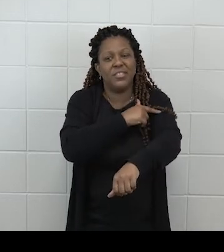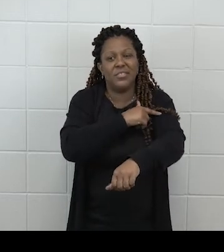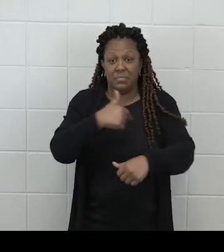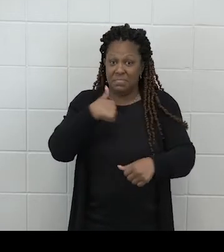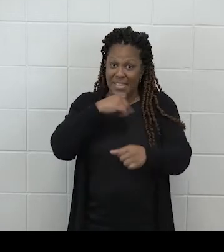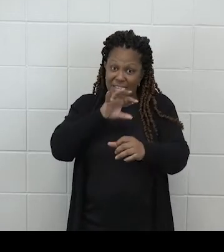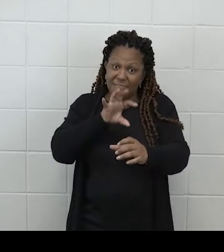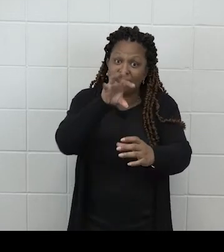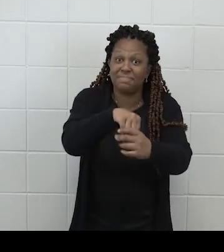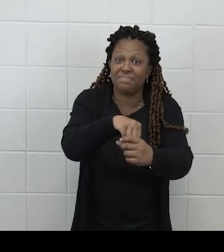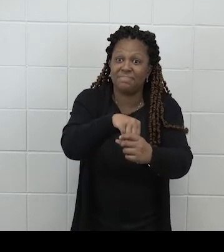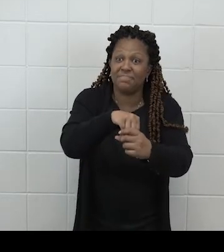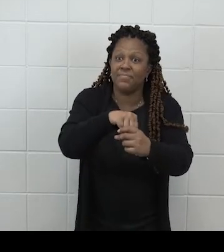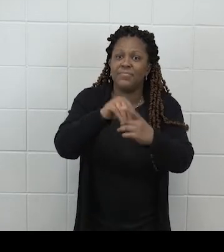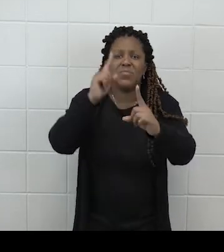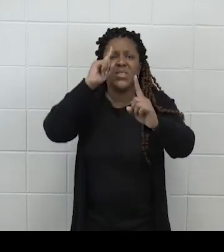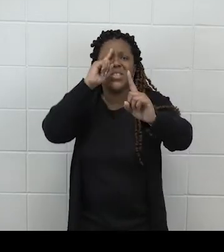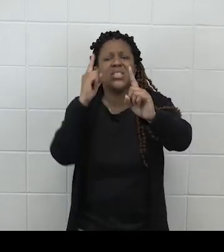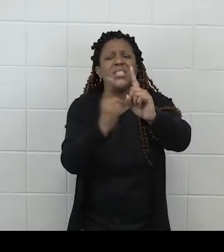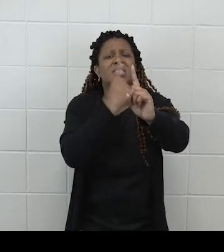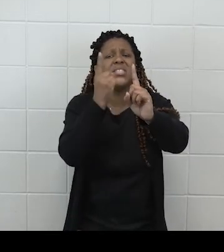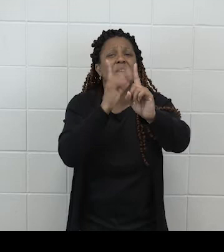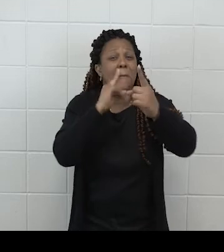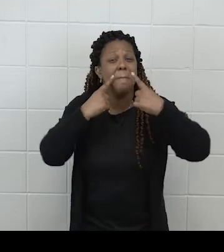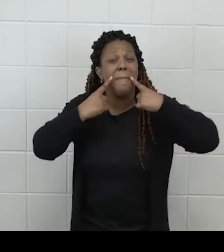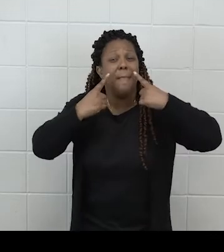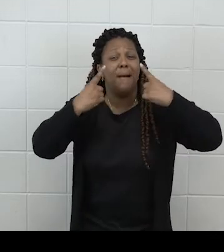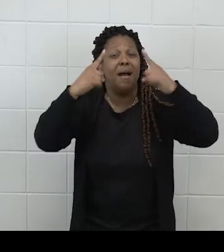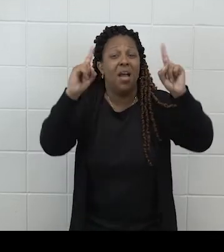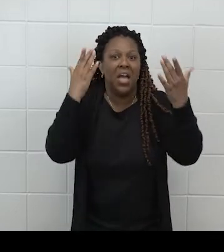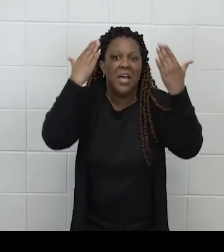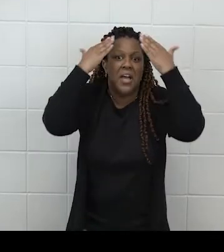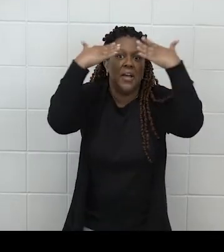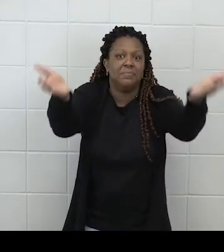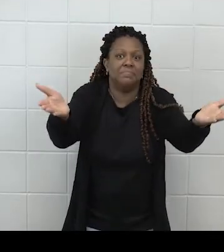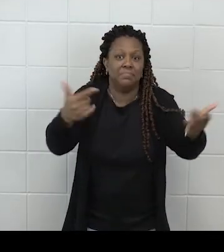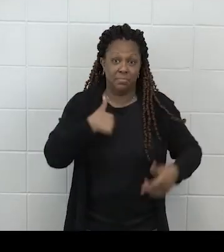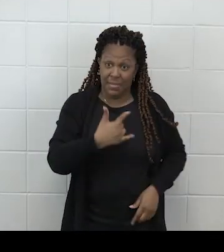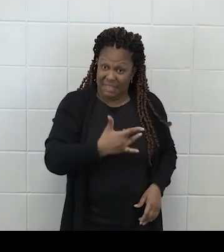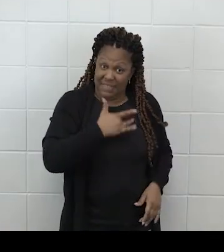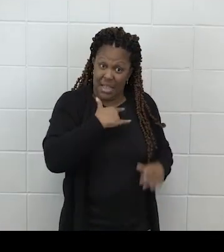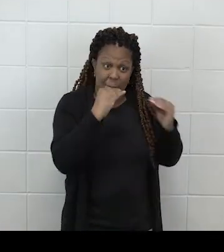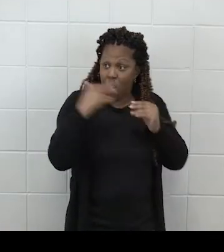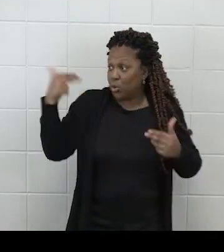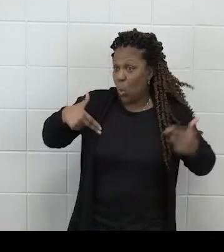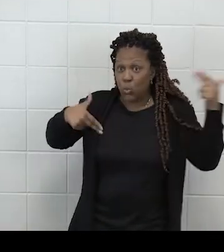confident that if we keep inviting more people to join us in love, that perhaps someday we will.